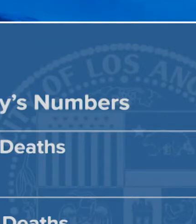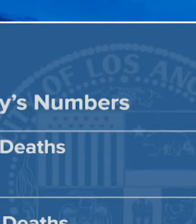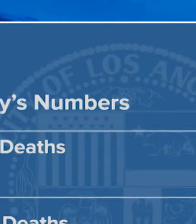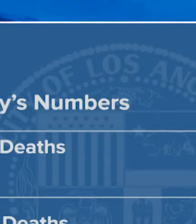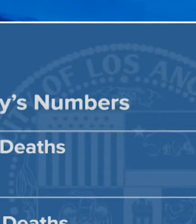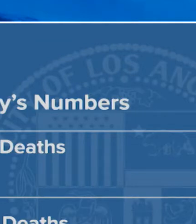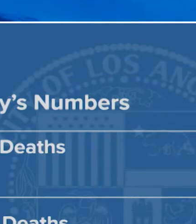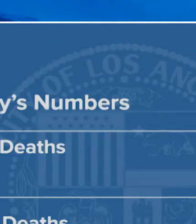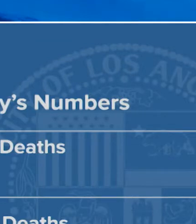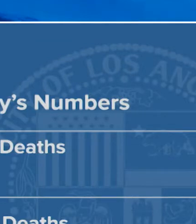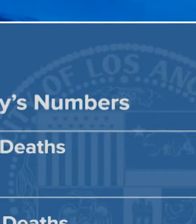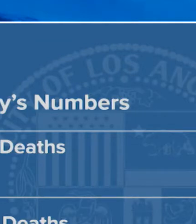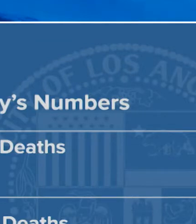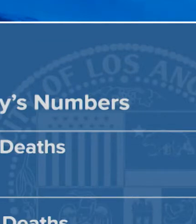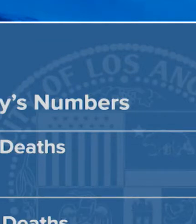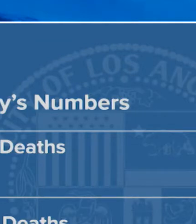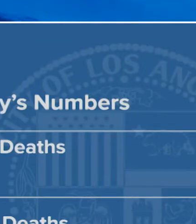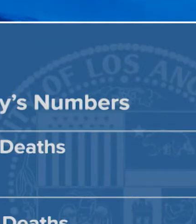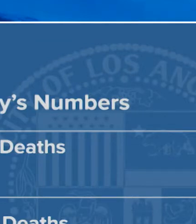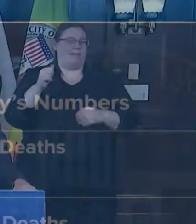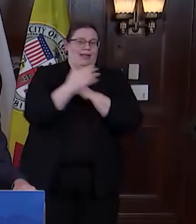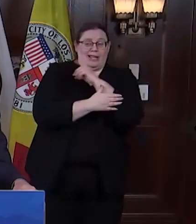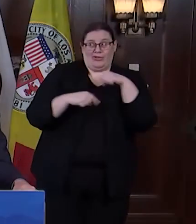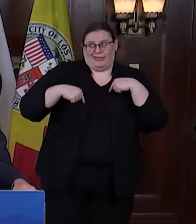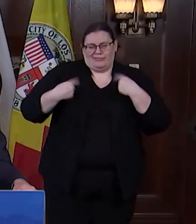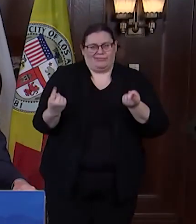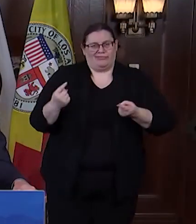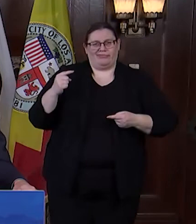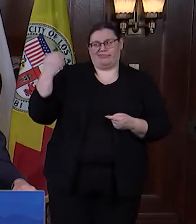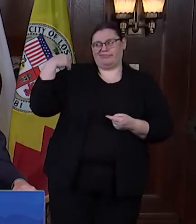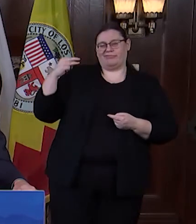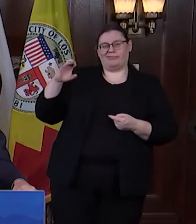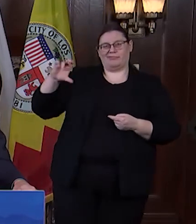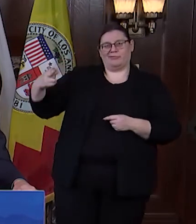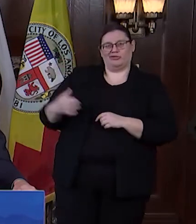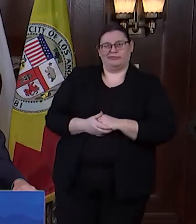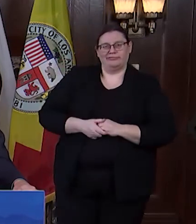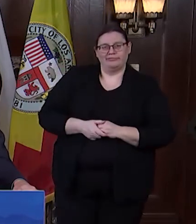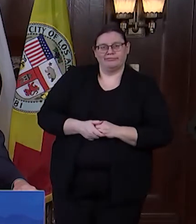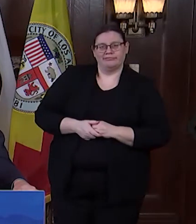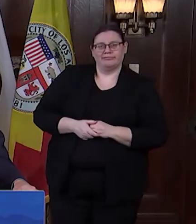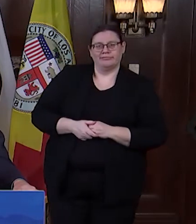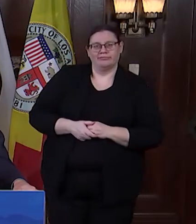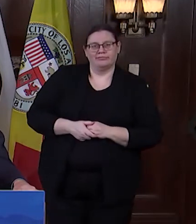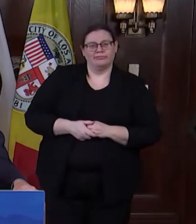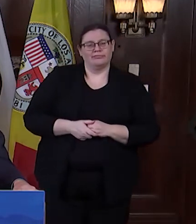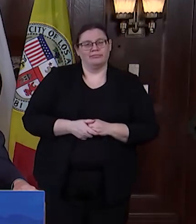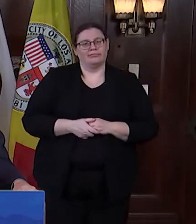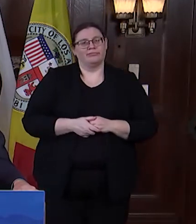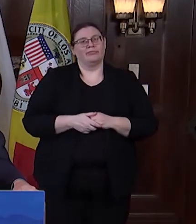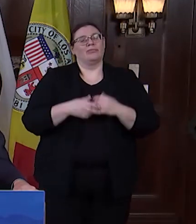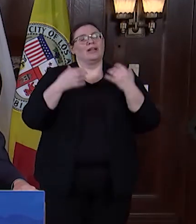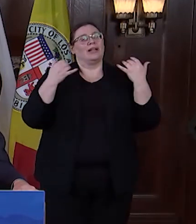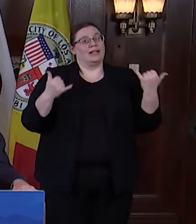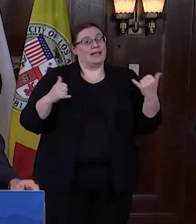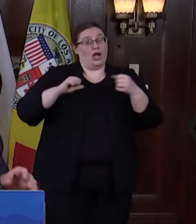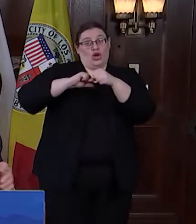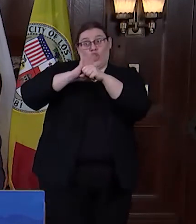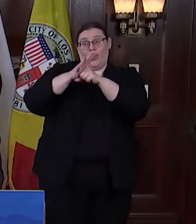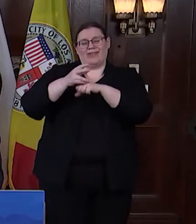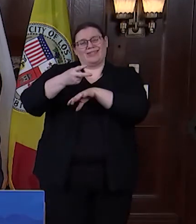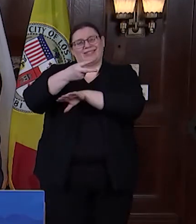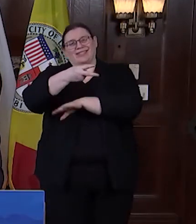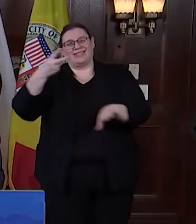7,040 in the county since this pandemic began. This is now the second, COVID-19 is now the second